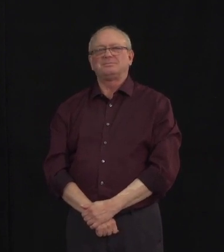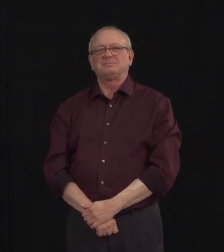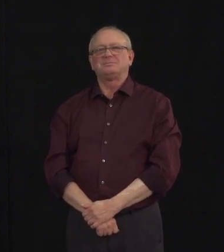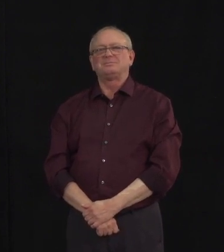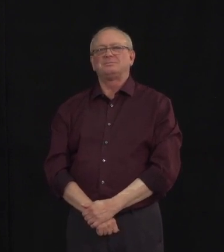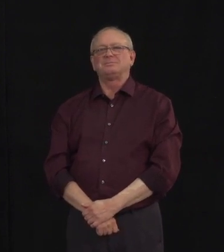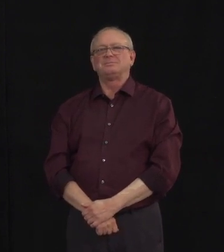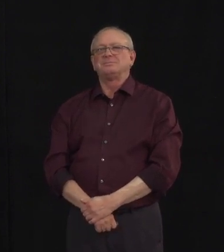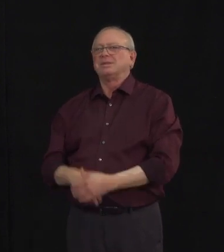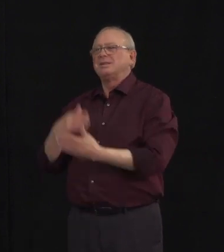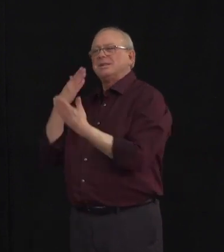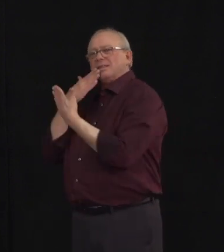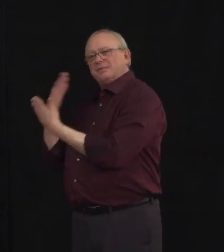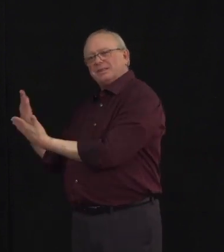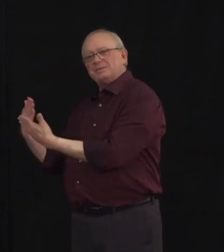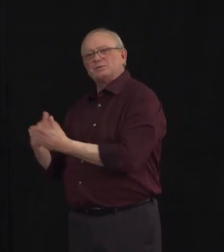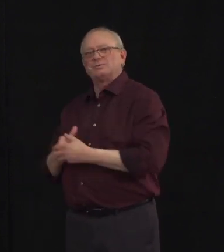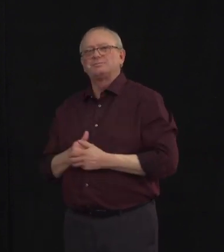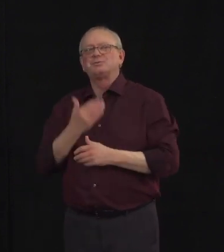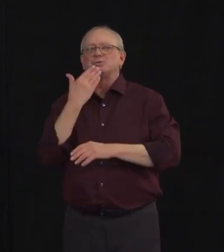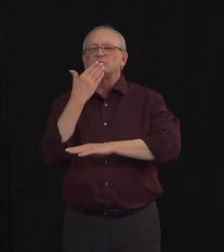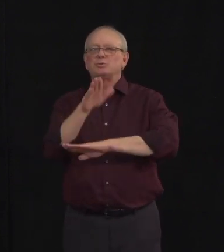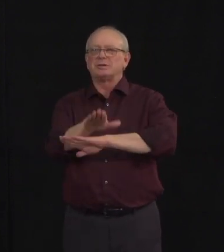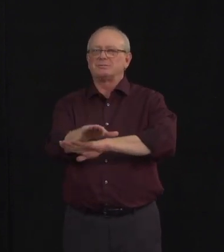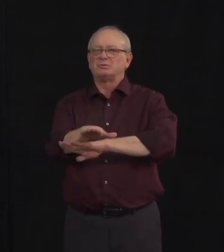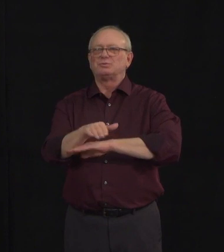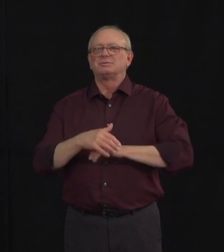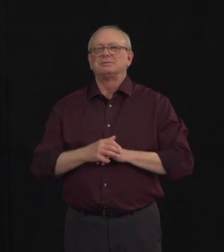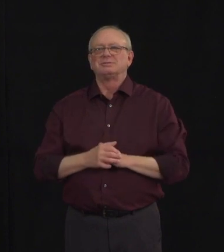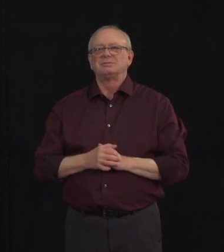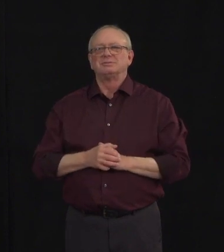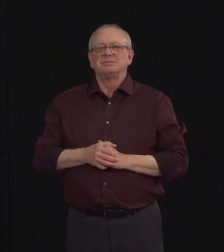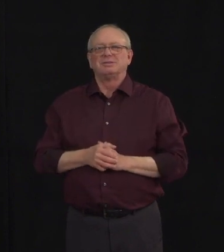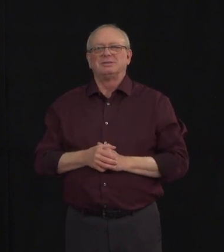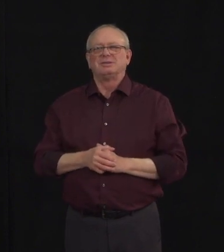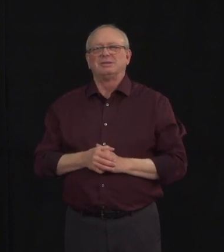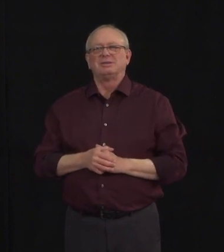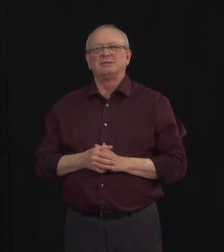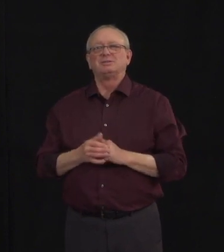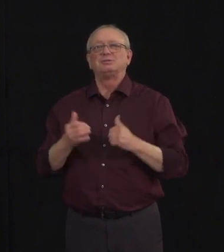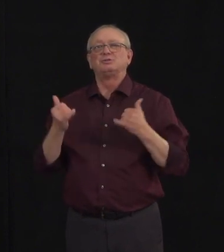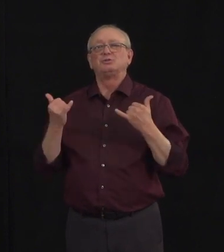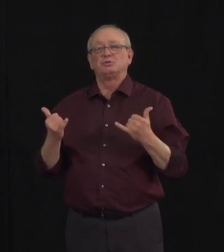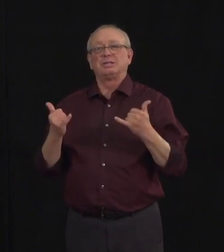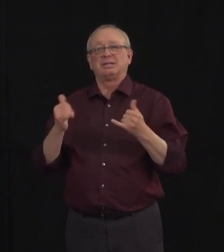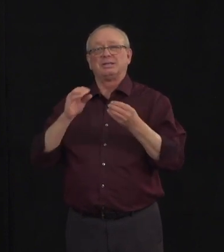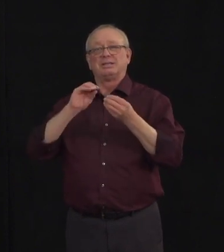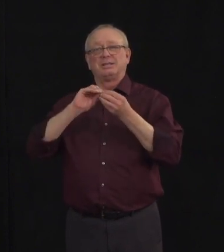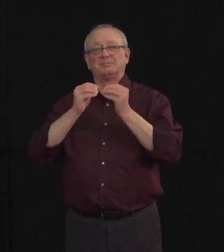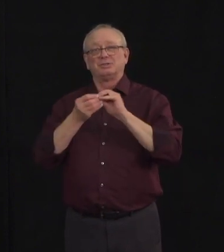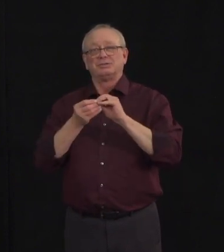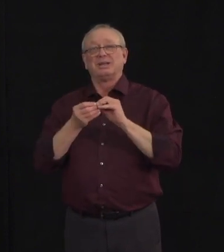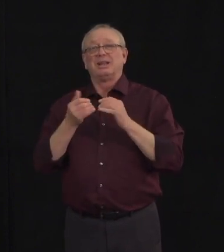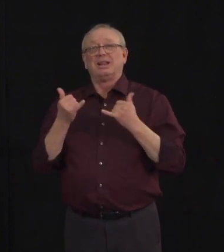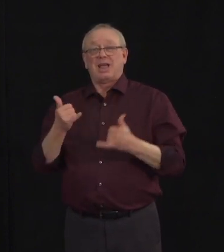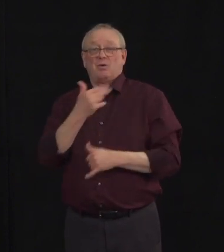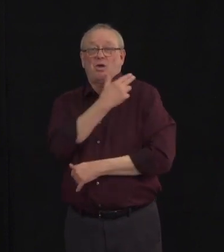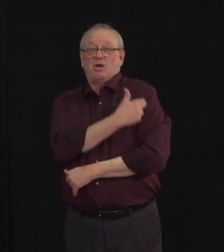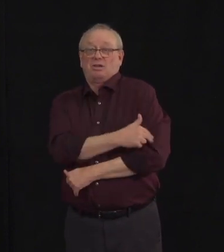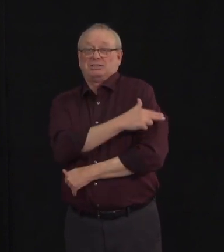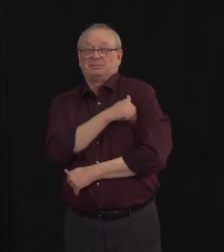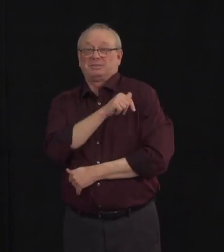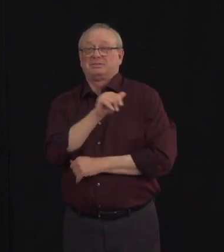Thank you, Minister, and good afternoon. For today's numbers, there are currently 73 people hospitalized